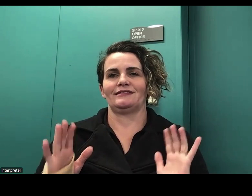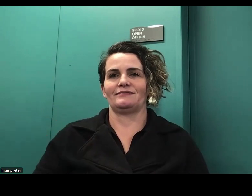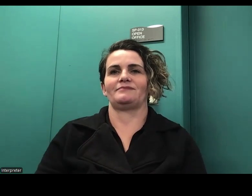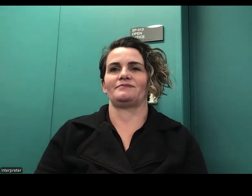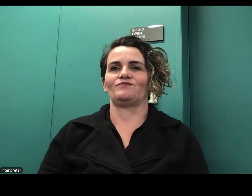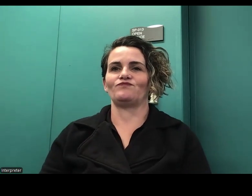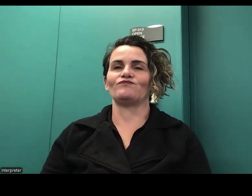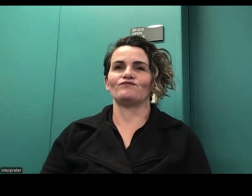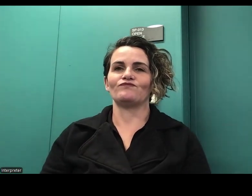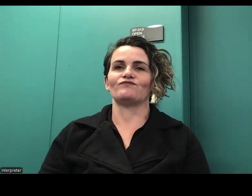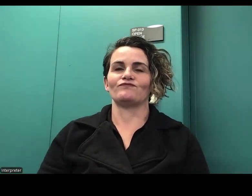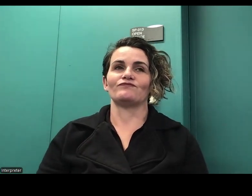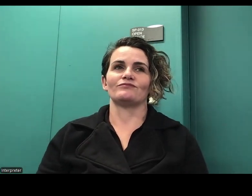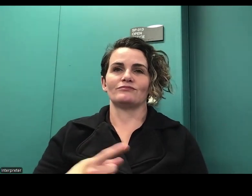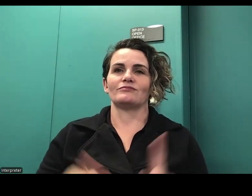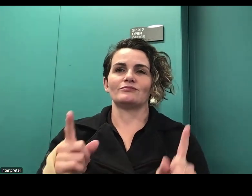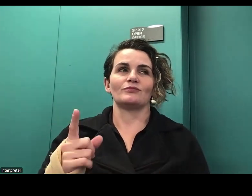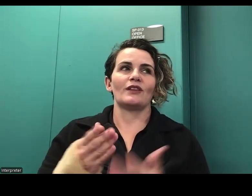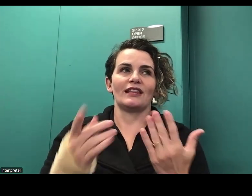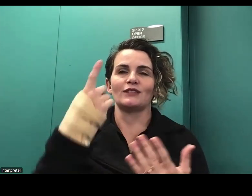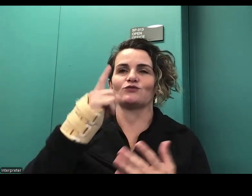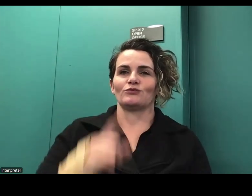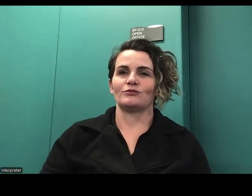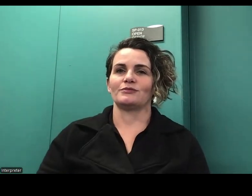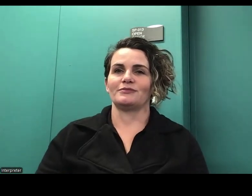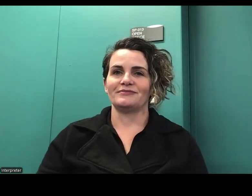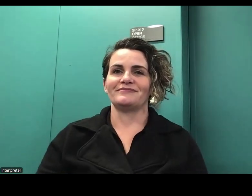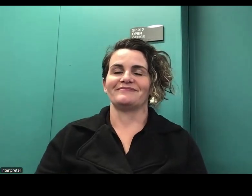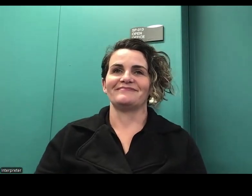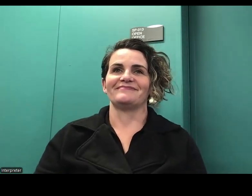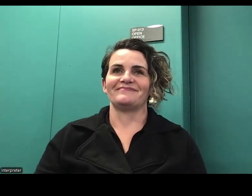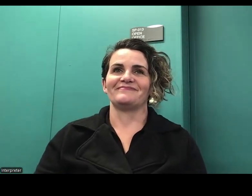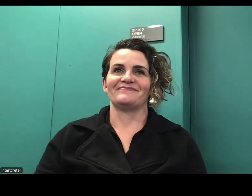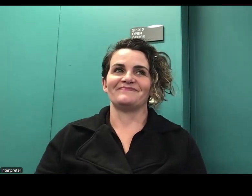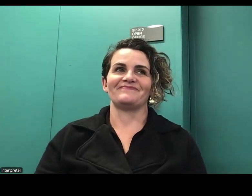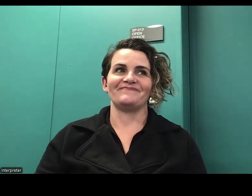The world knows all, but one thing's for sure. Okay.